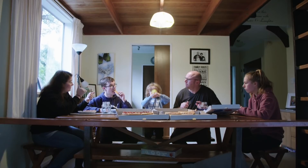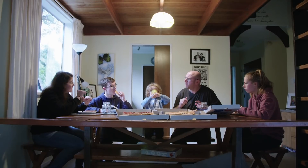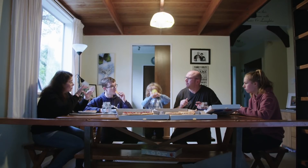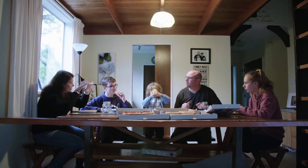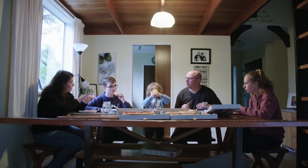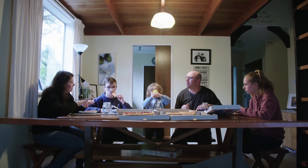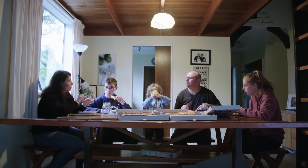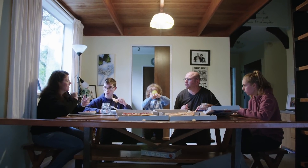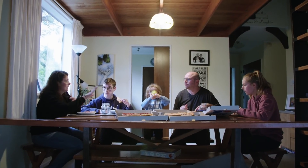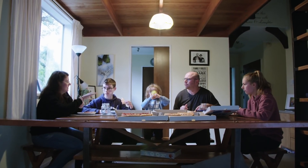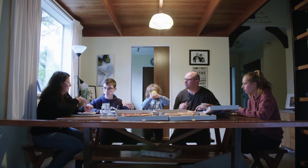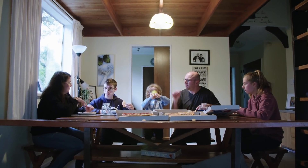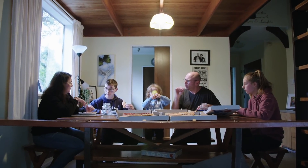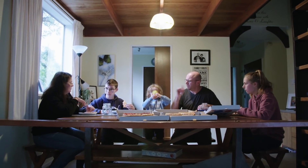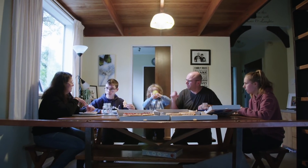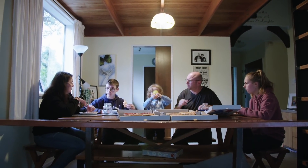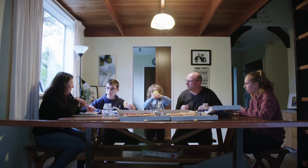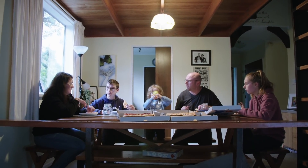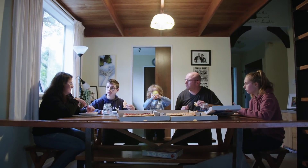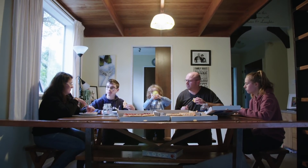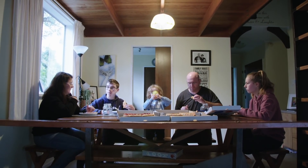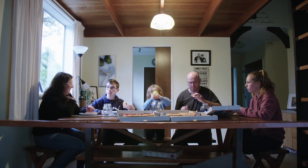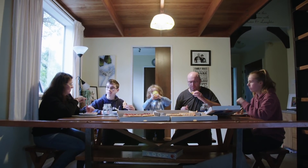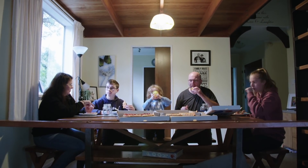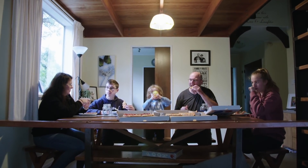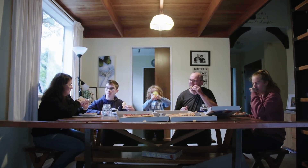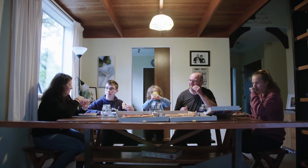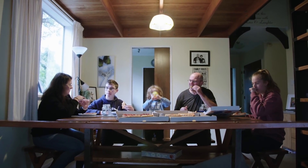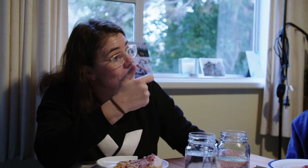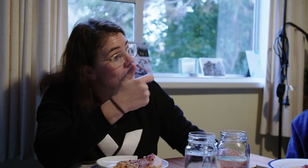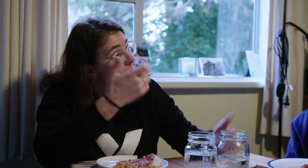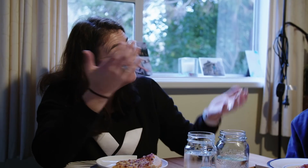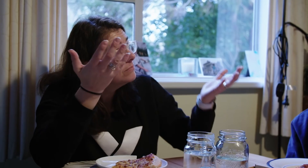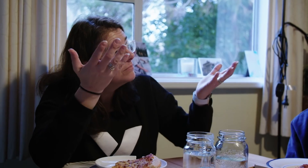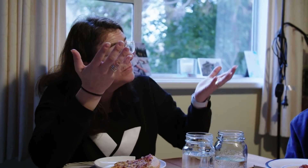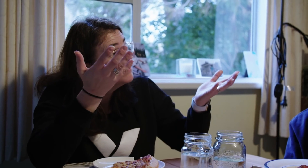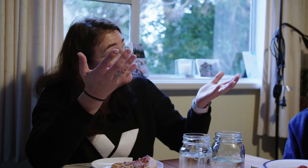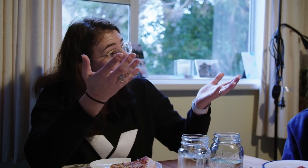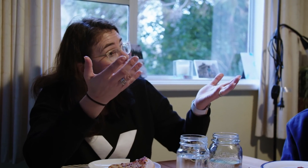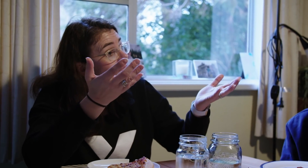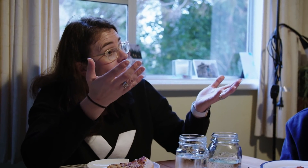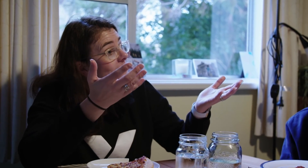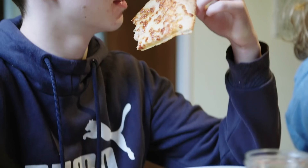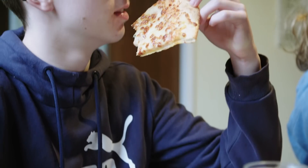not realising that we were having an argument. But very quickly you can do a look like you can for hearing